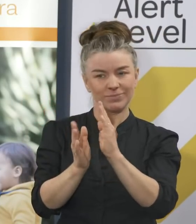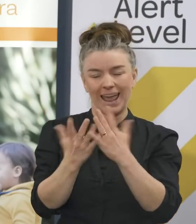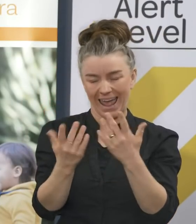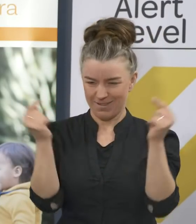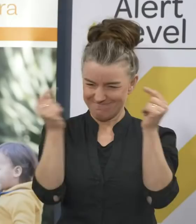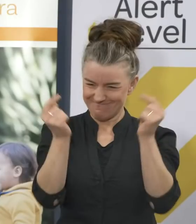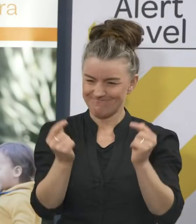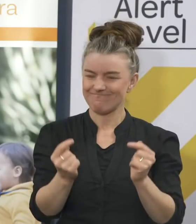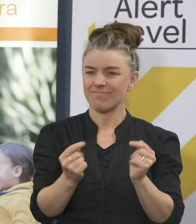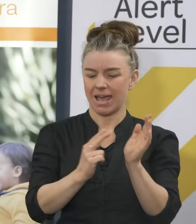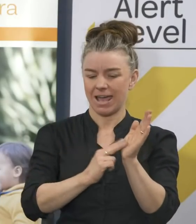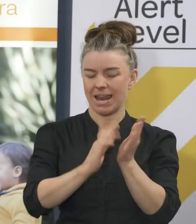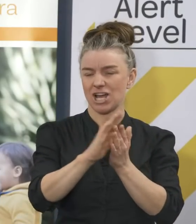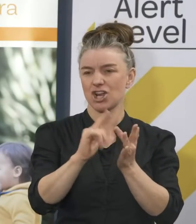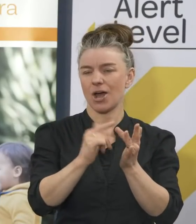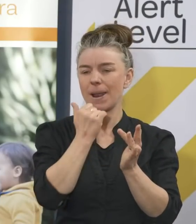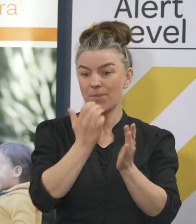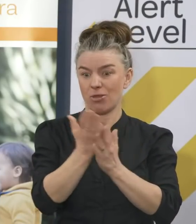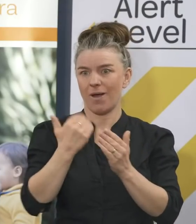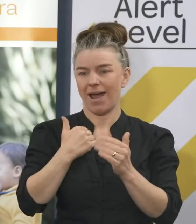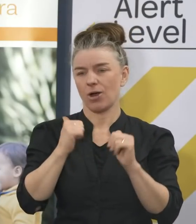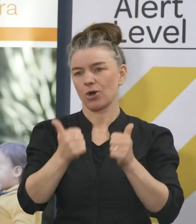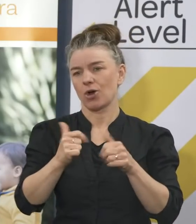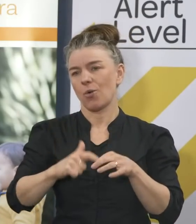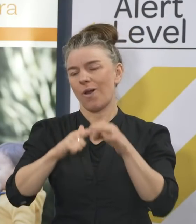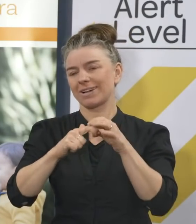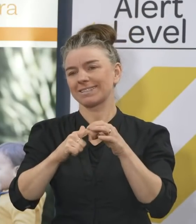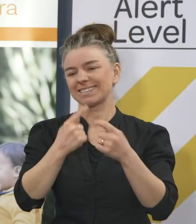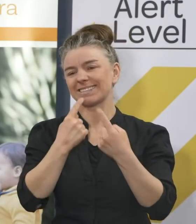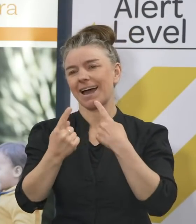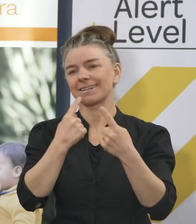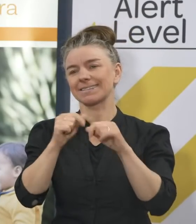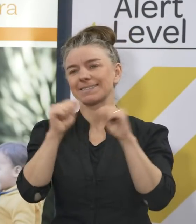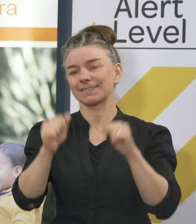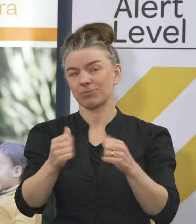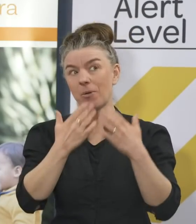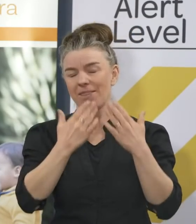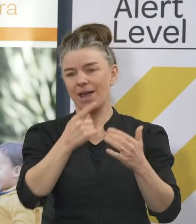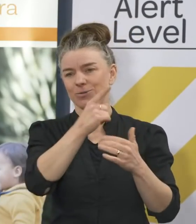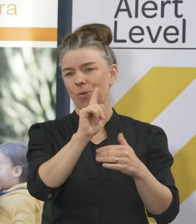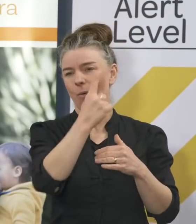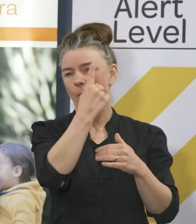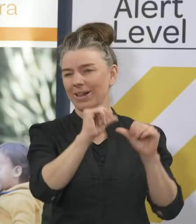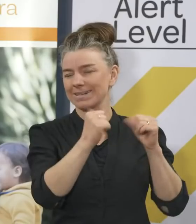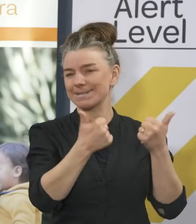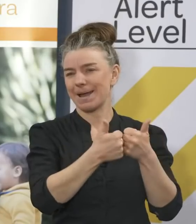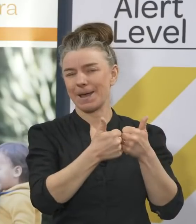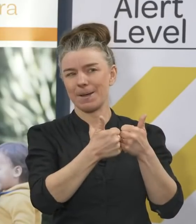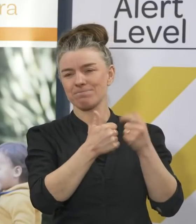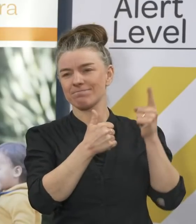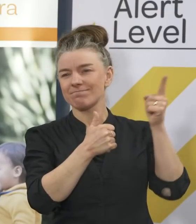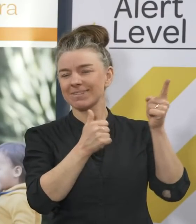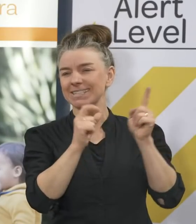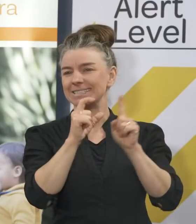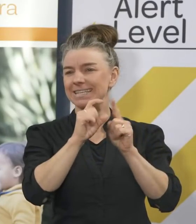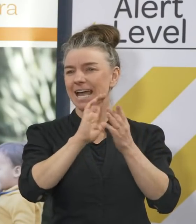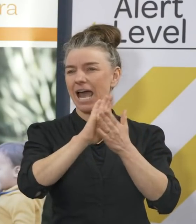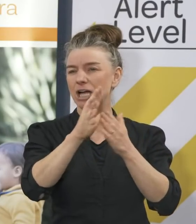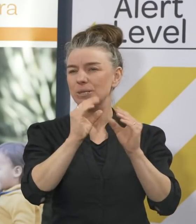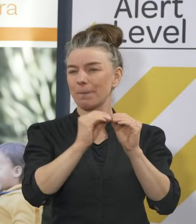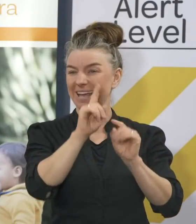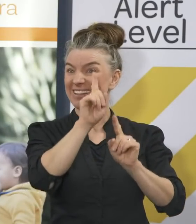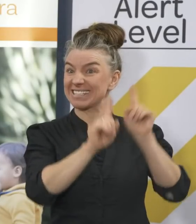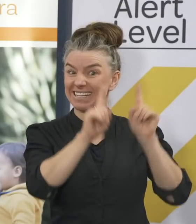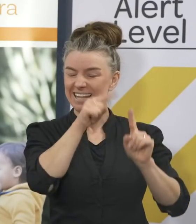automatically through our data system. So I do want to thank the team up in Auckland and the Metro DHBs there who have worked really hard to get this in place